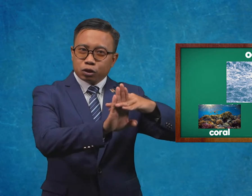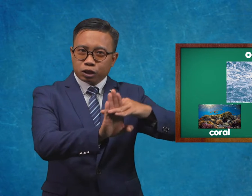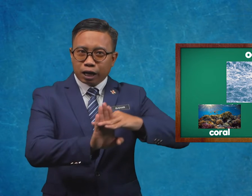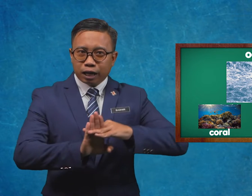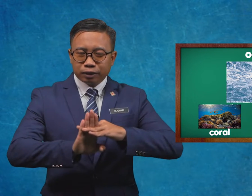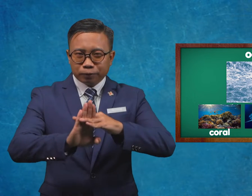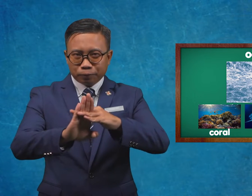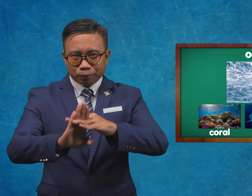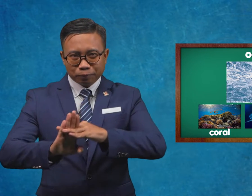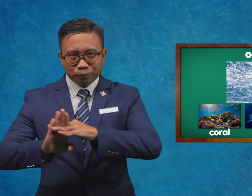shark,